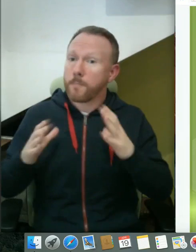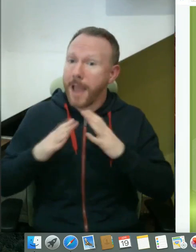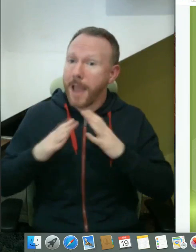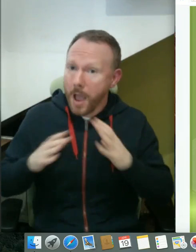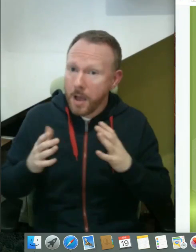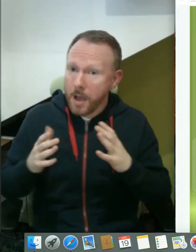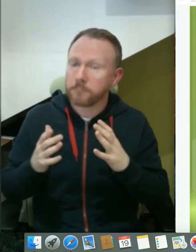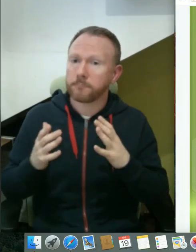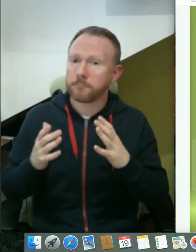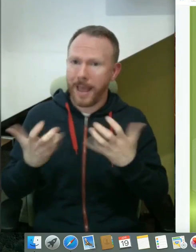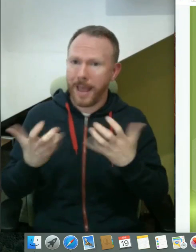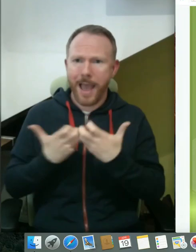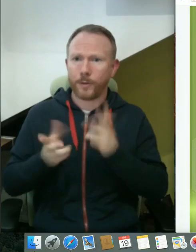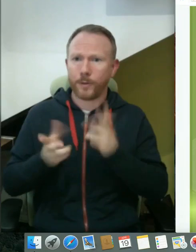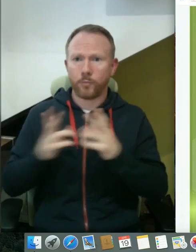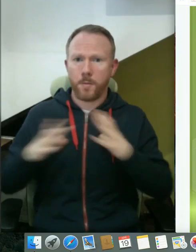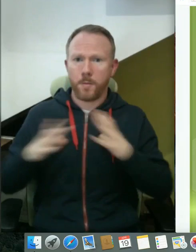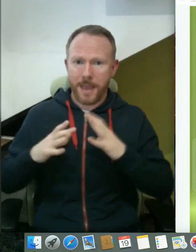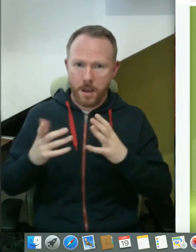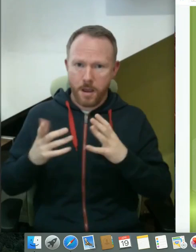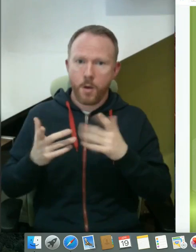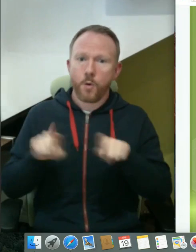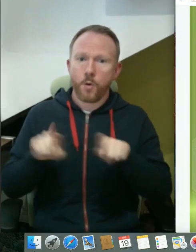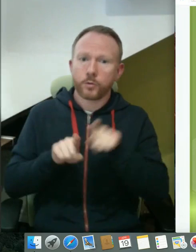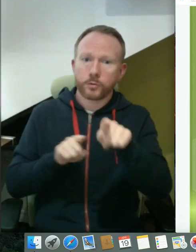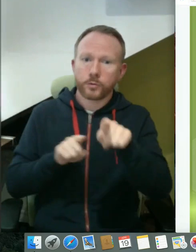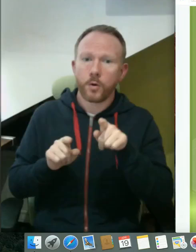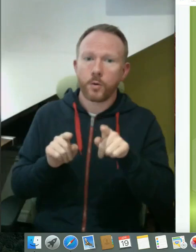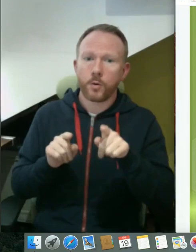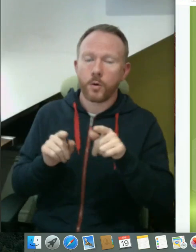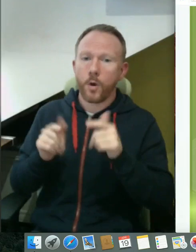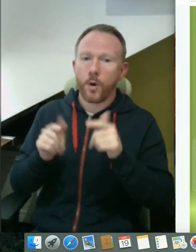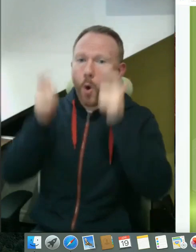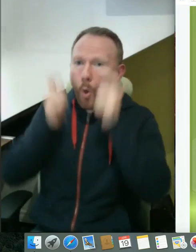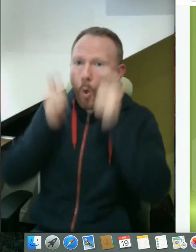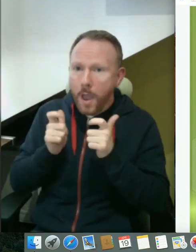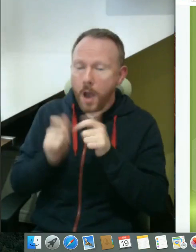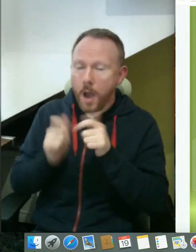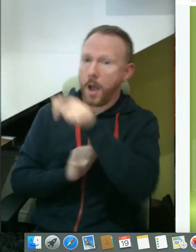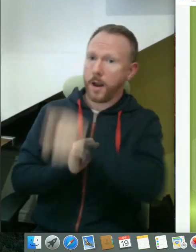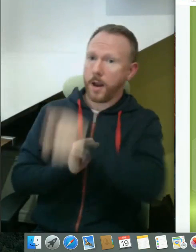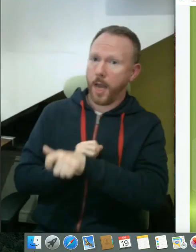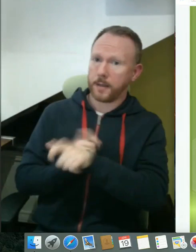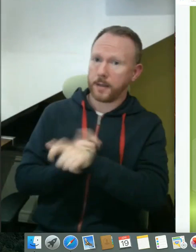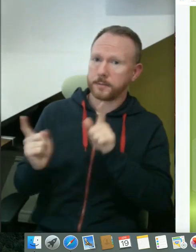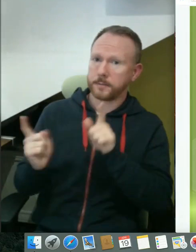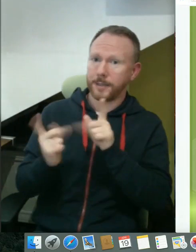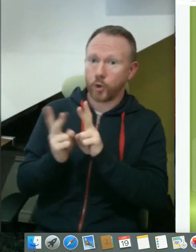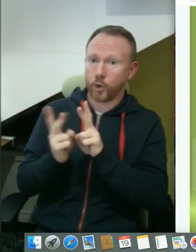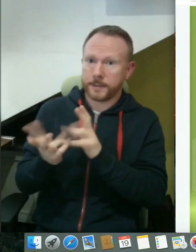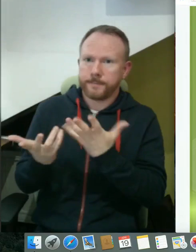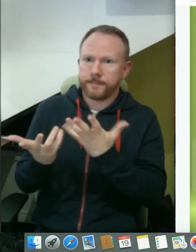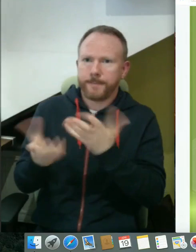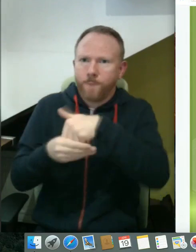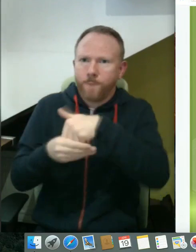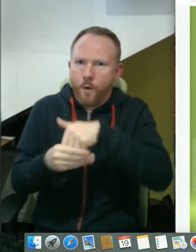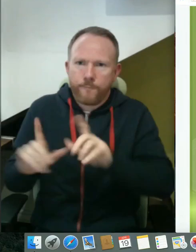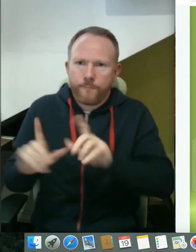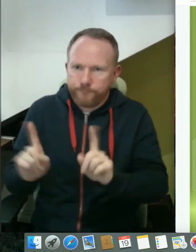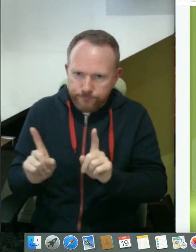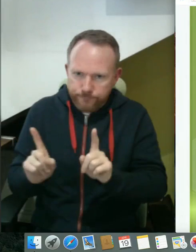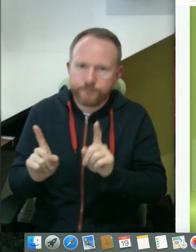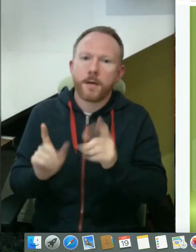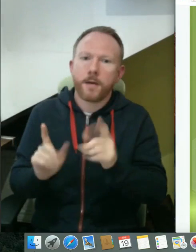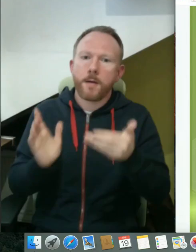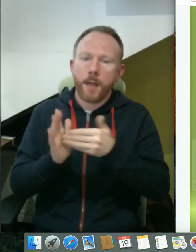lawyer-client interactions, and then finally law enforcement interactions. And just to mention,